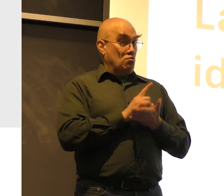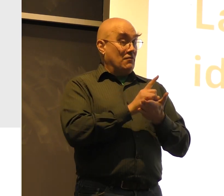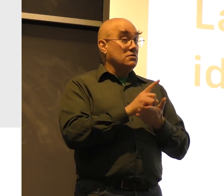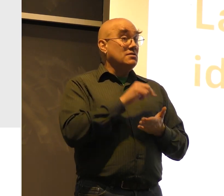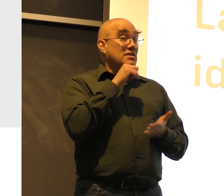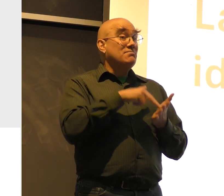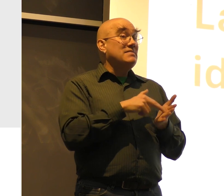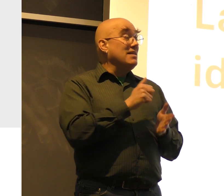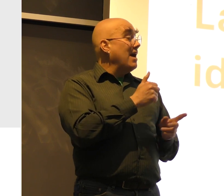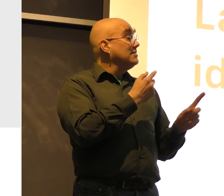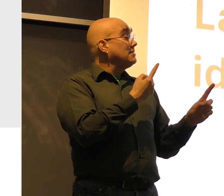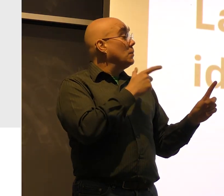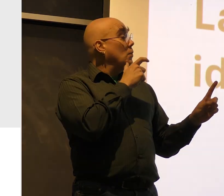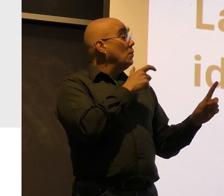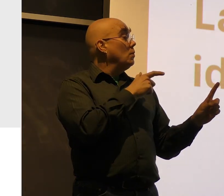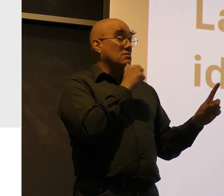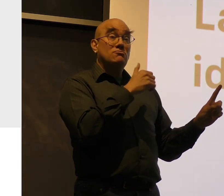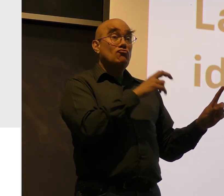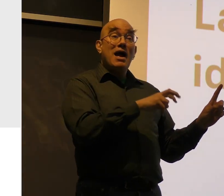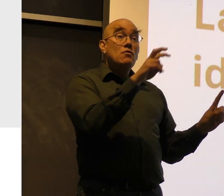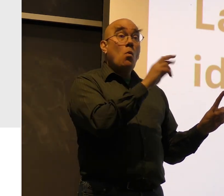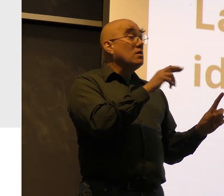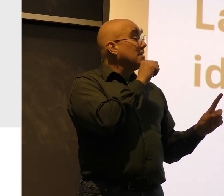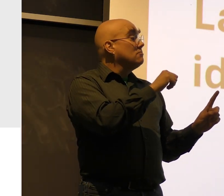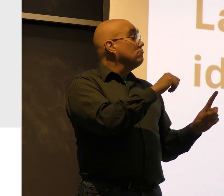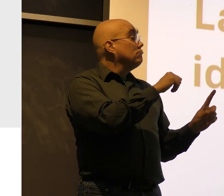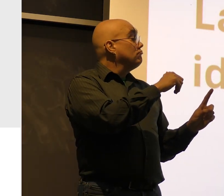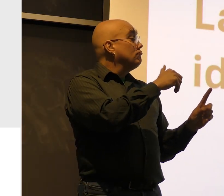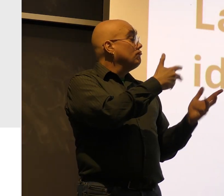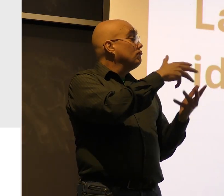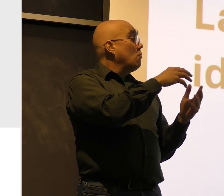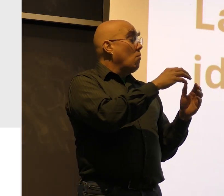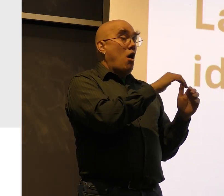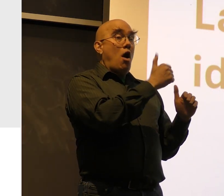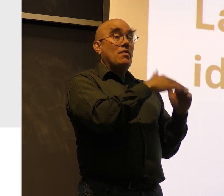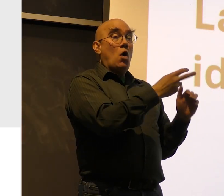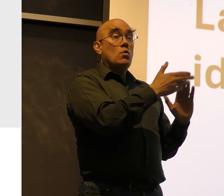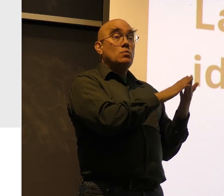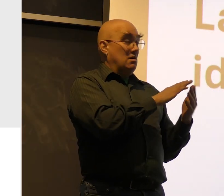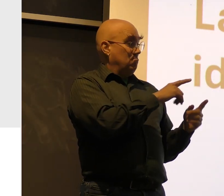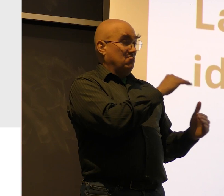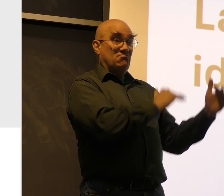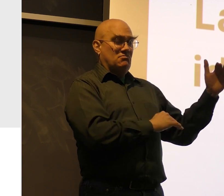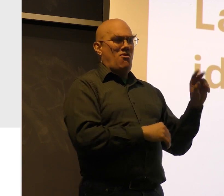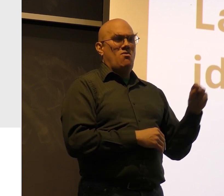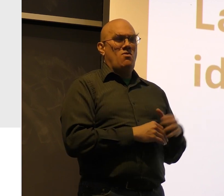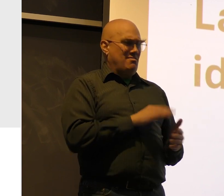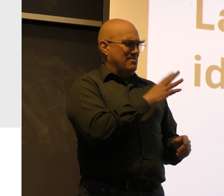And I acknowledge that that's a privilege. It means that if somebody doesn't travel or they don't associate other than their community, means they're